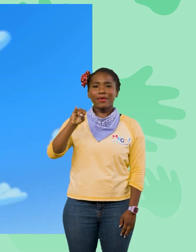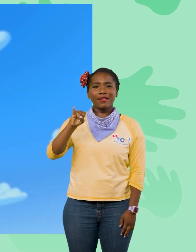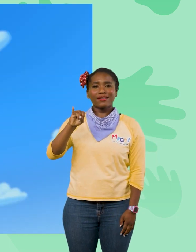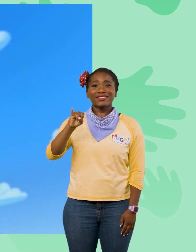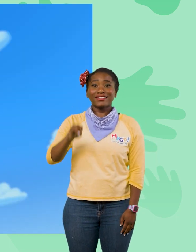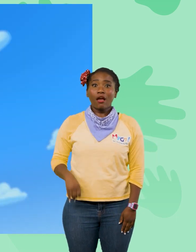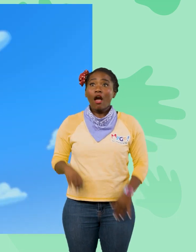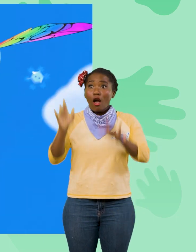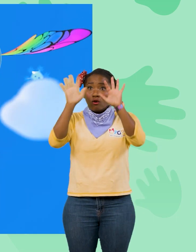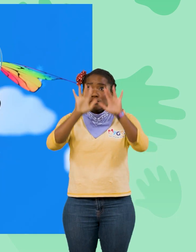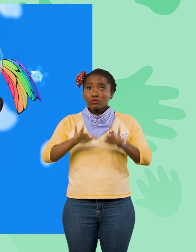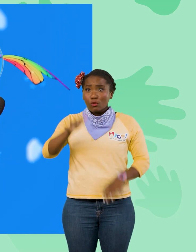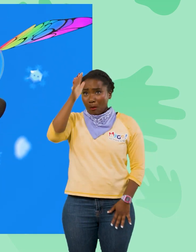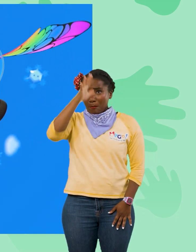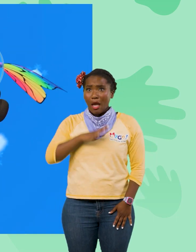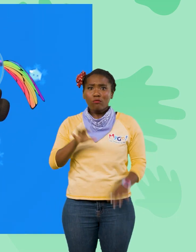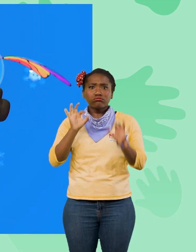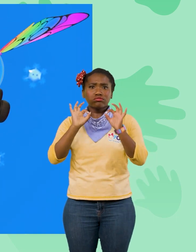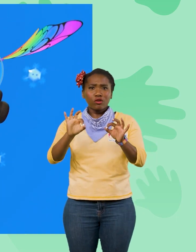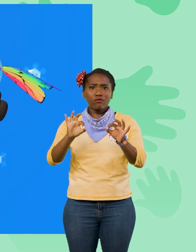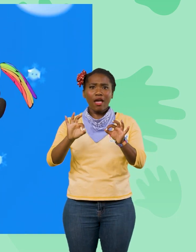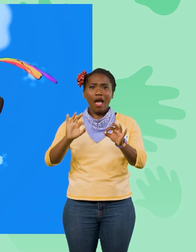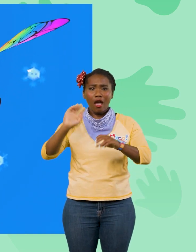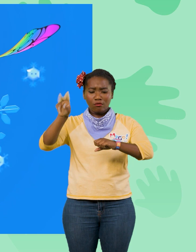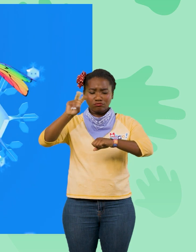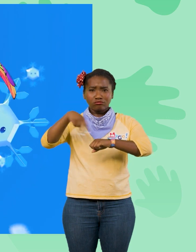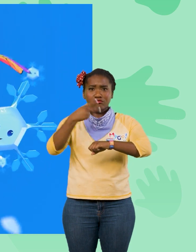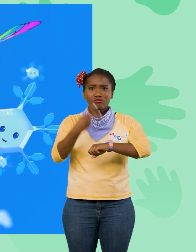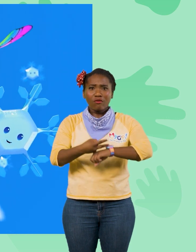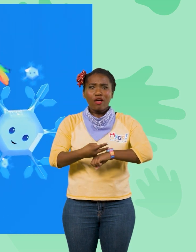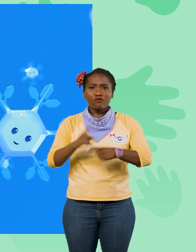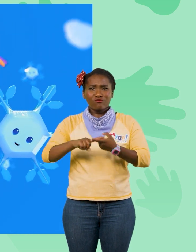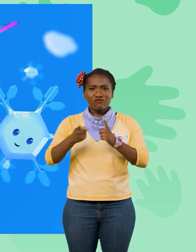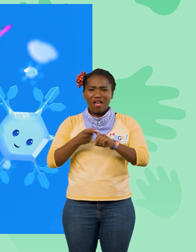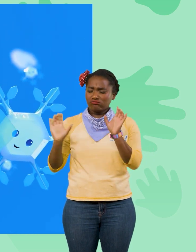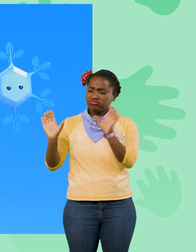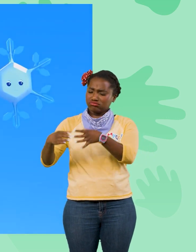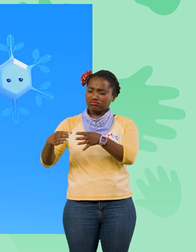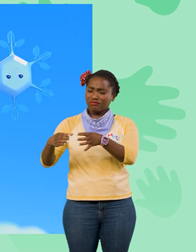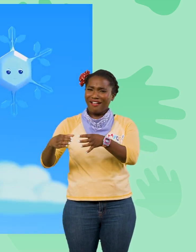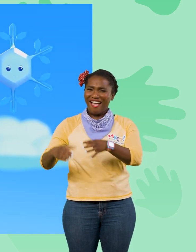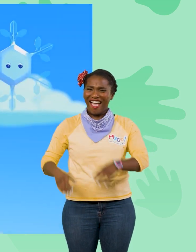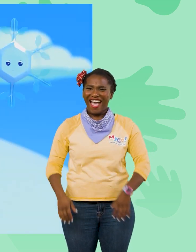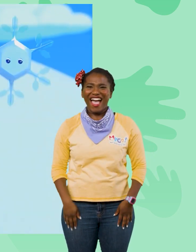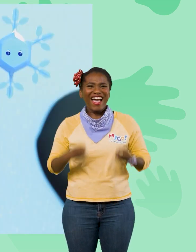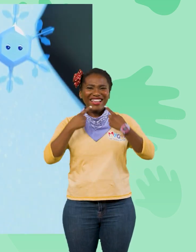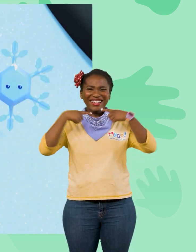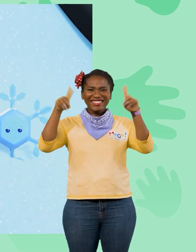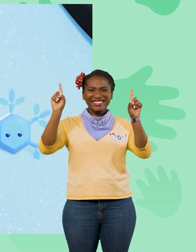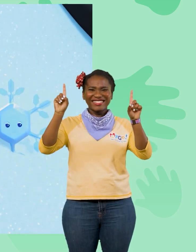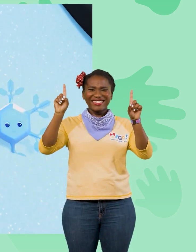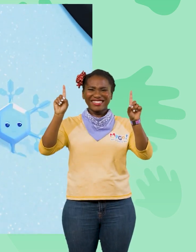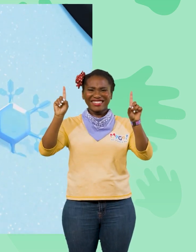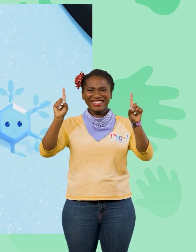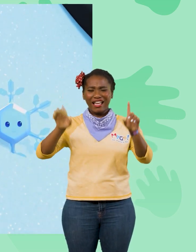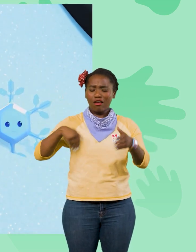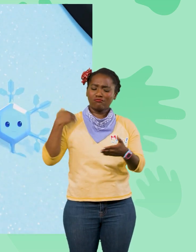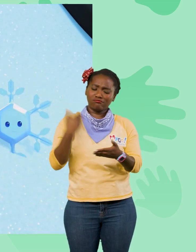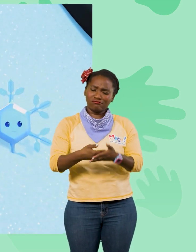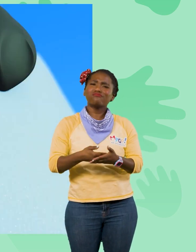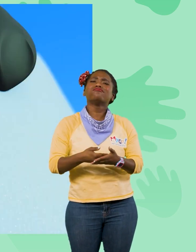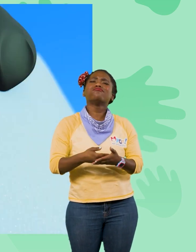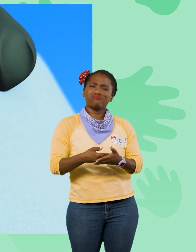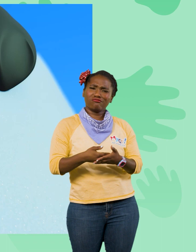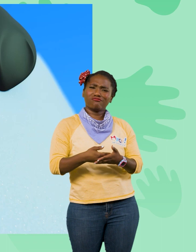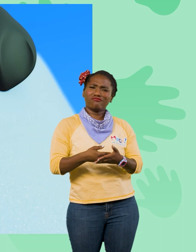A snowman. Perfect. I can land there with the rest of my squad. I did it. Stuck